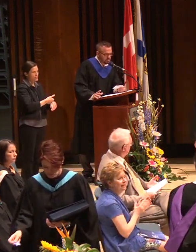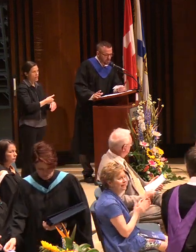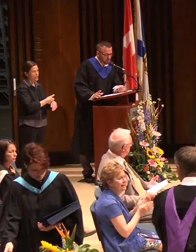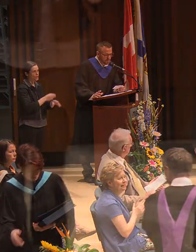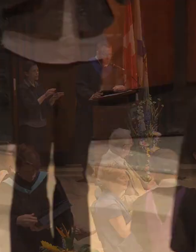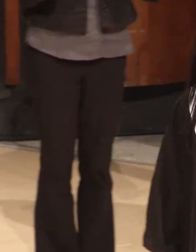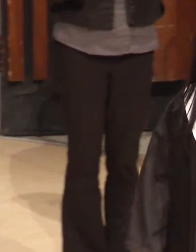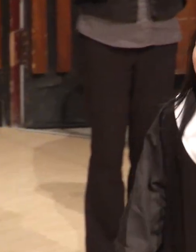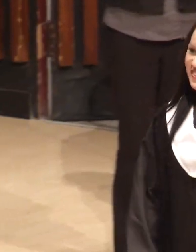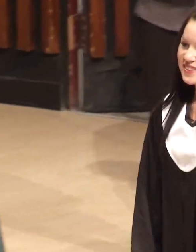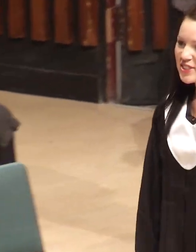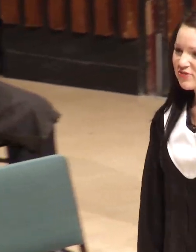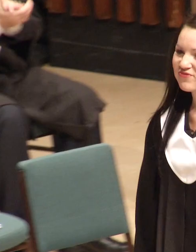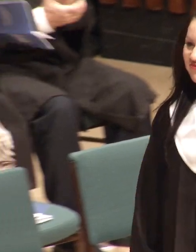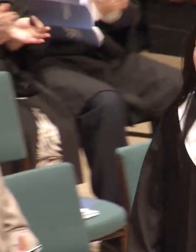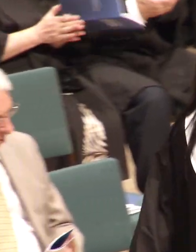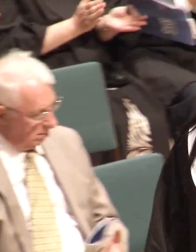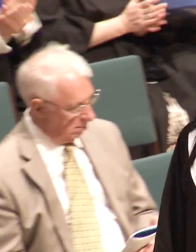Catherine Probert.